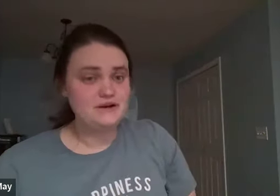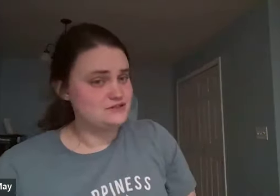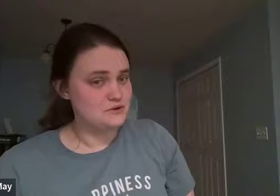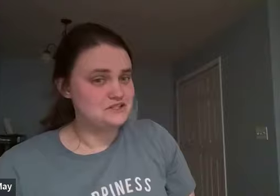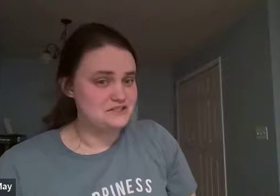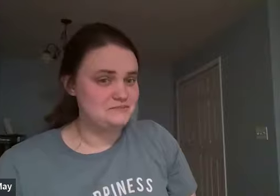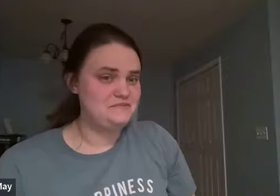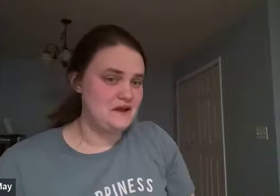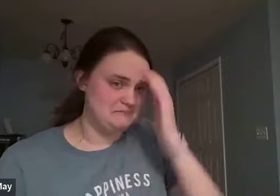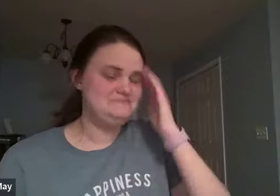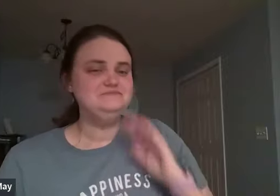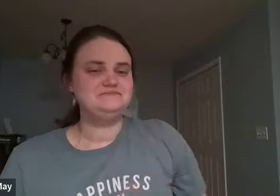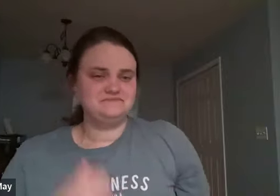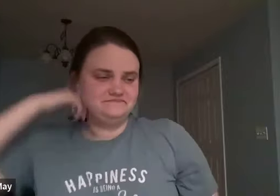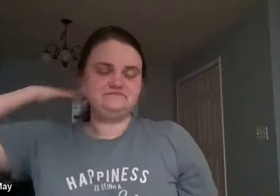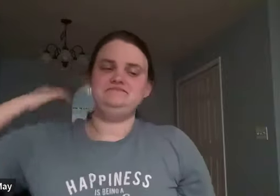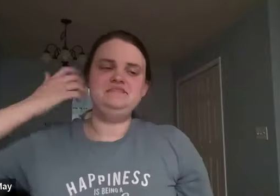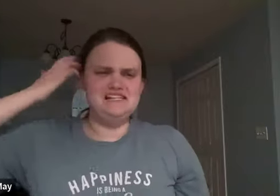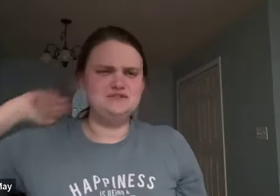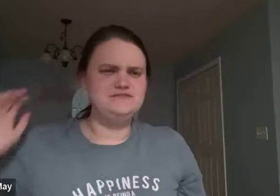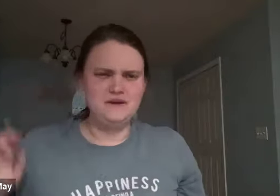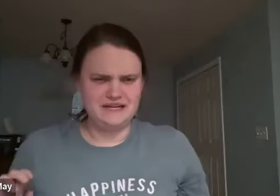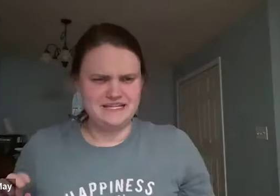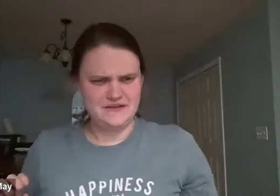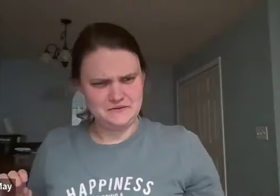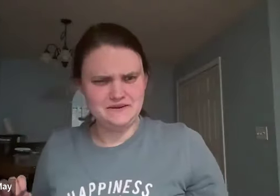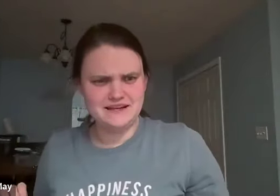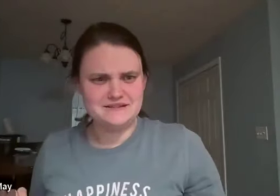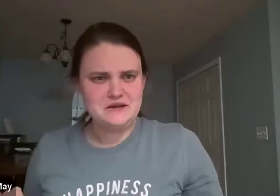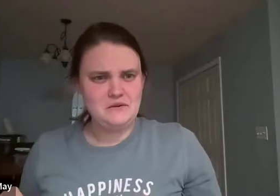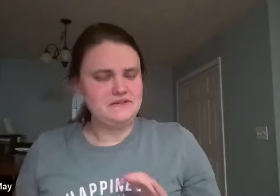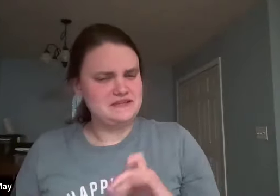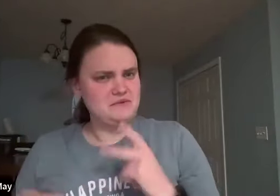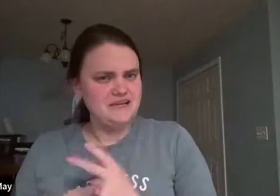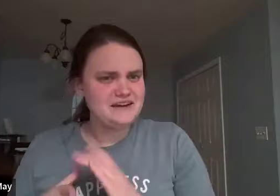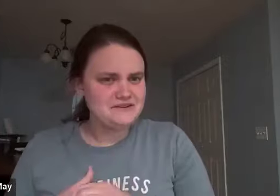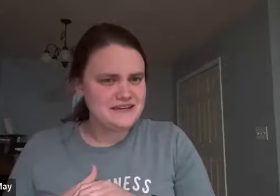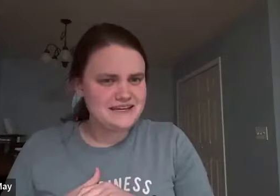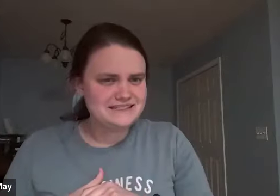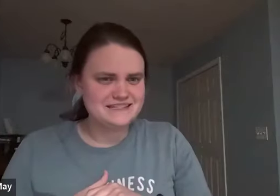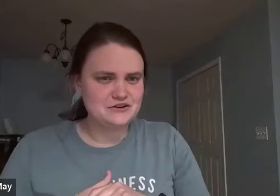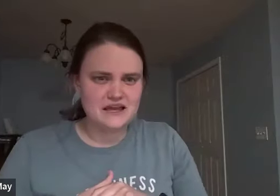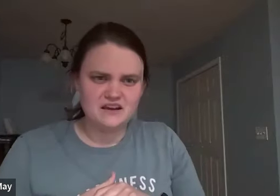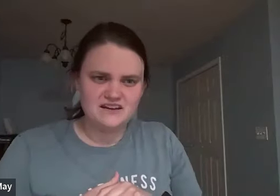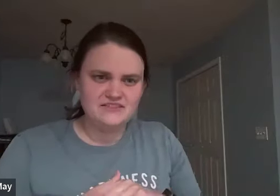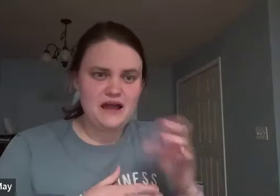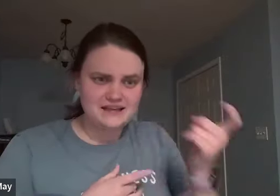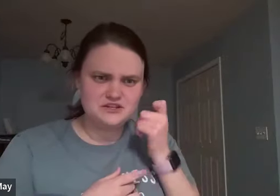also works too. It's always fun when kids finally realize what type of meat everything is, because they're like, they'll ask you, is